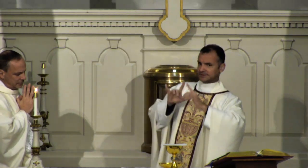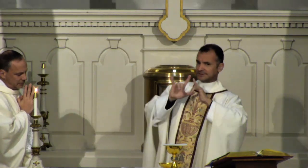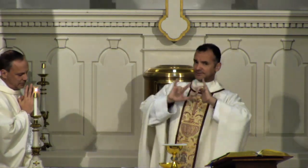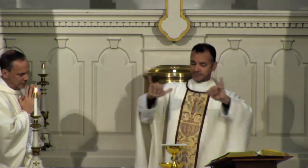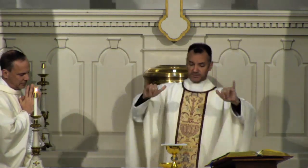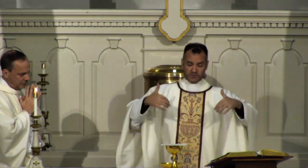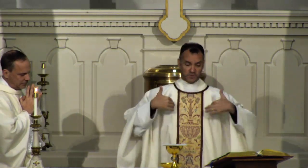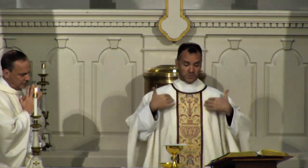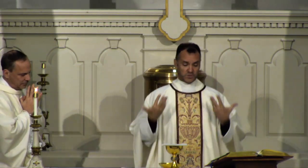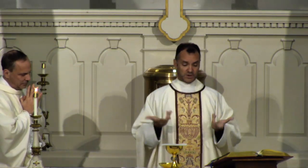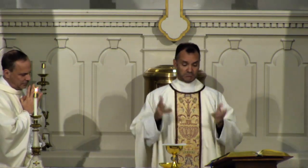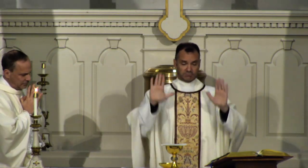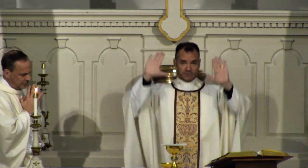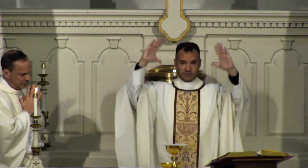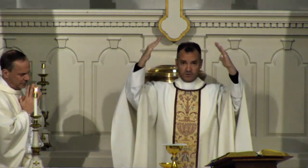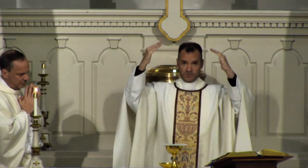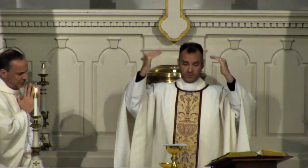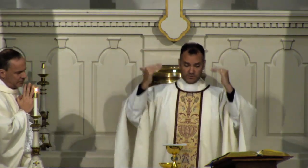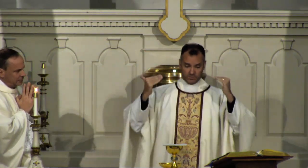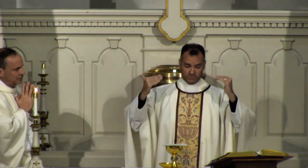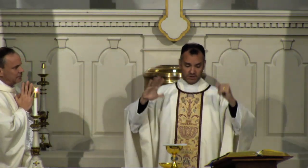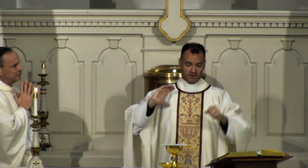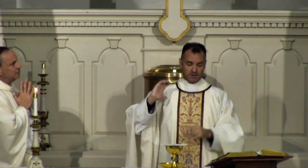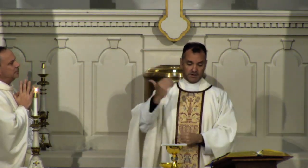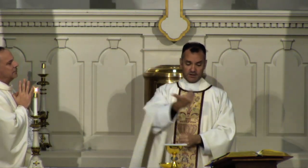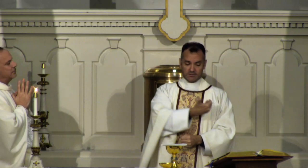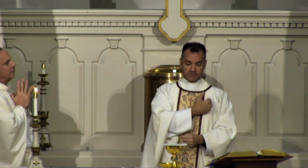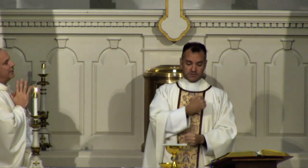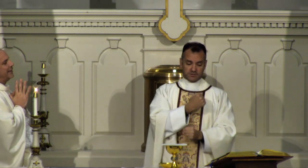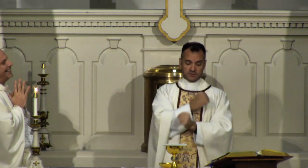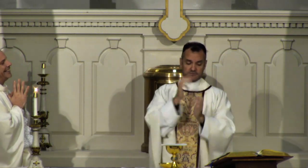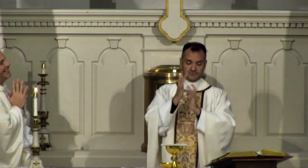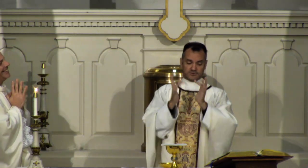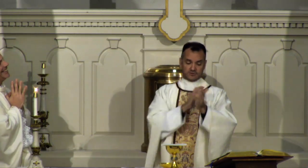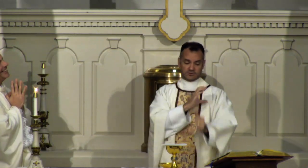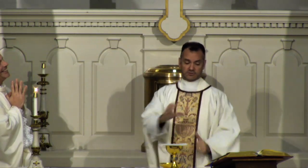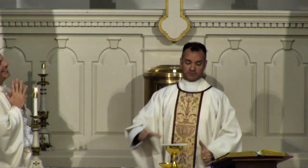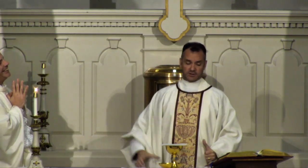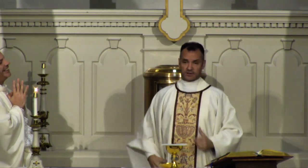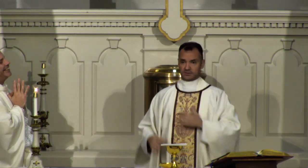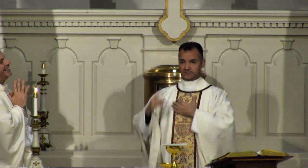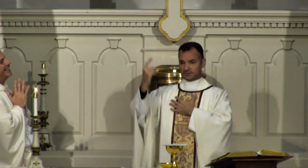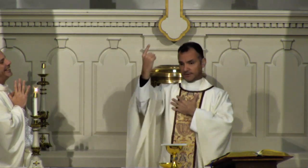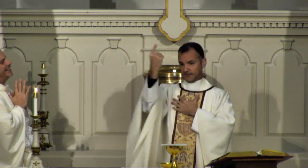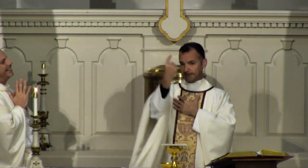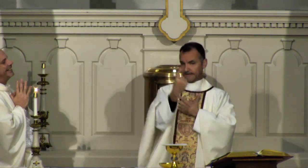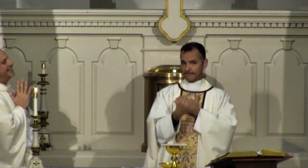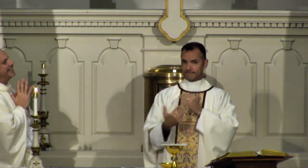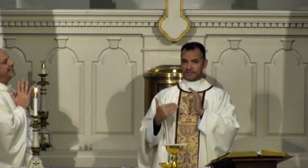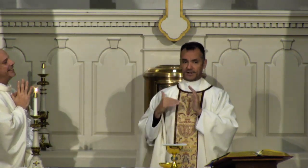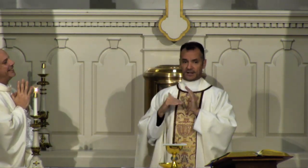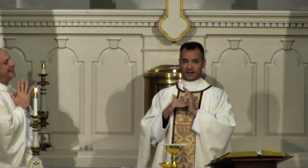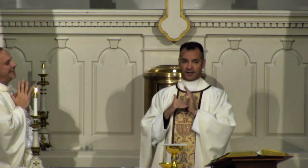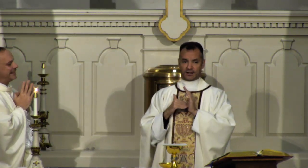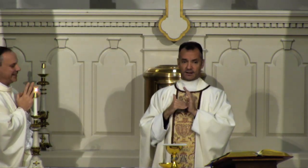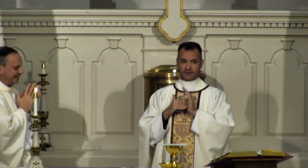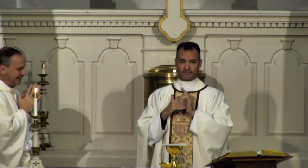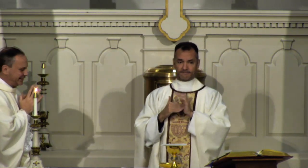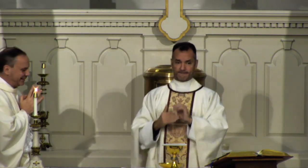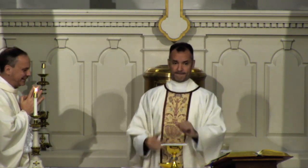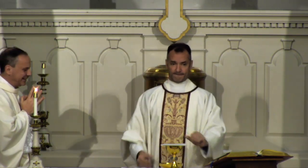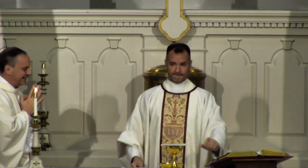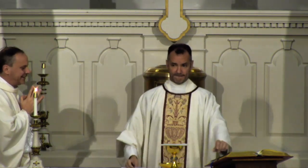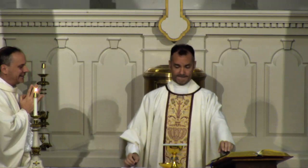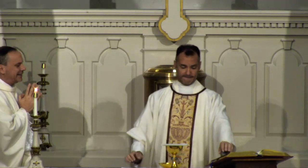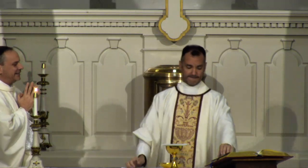by the help of your mercy, we may be always free from sin and safe from all distress, as we await the blessed hope in the coming of our Savior,